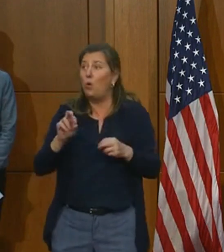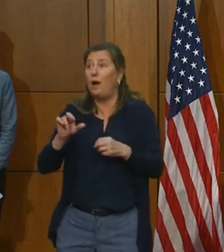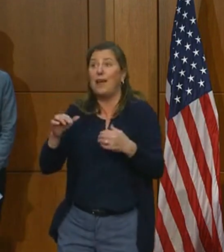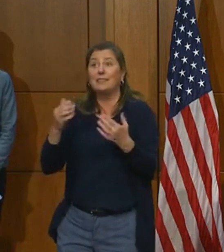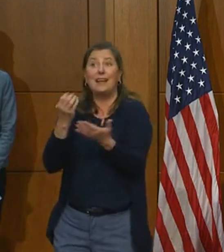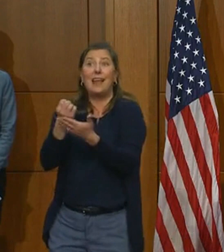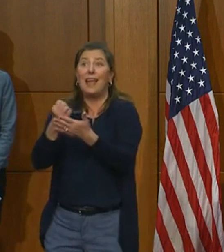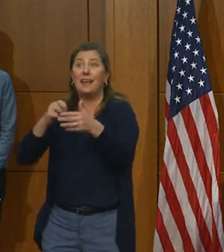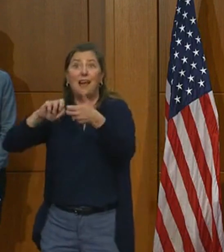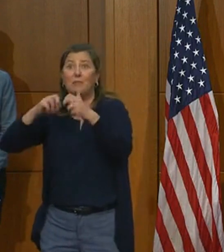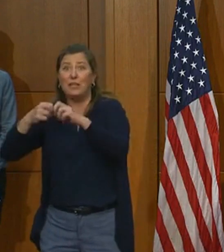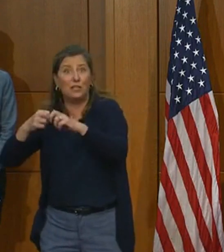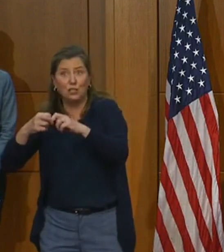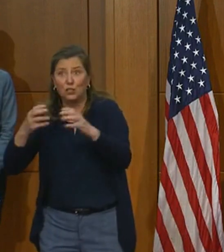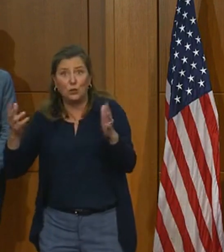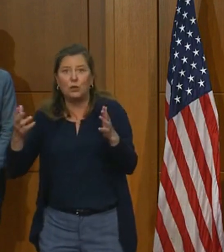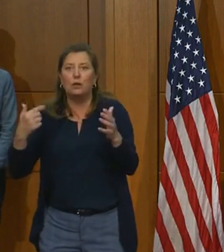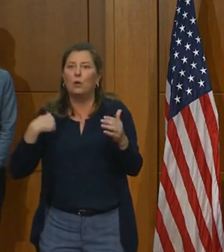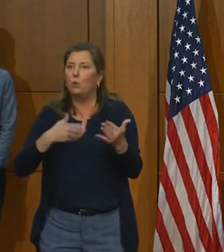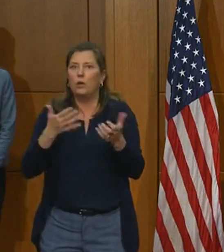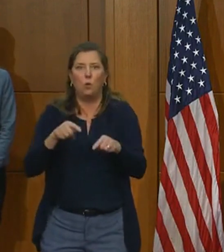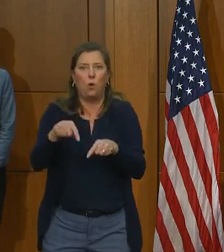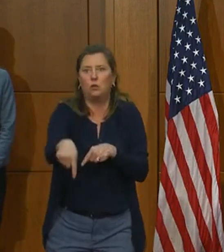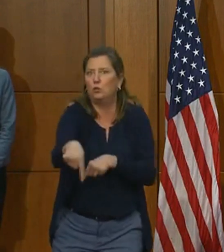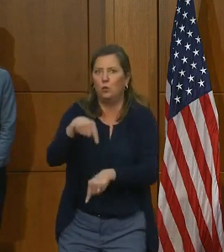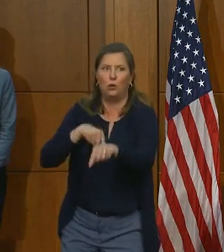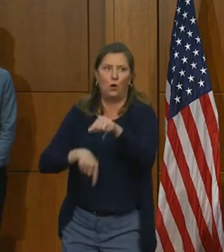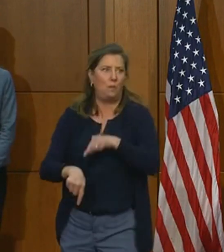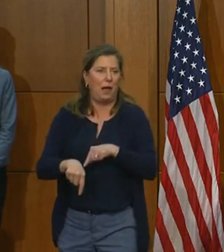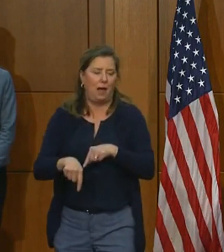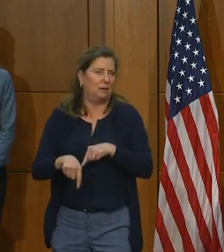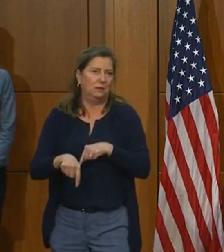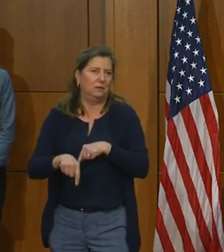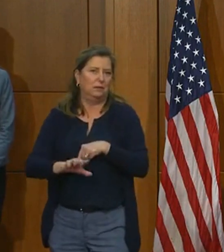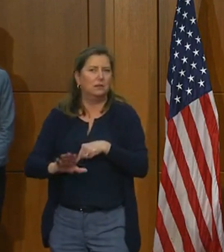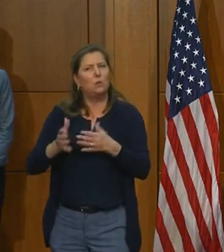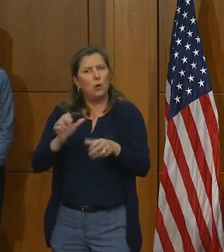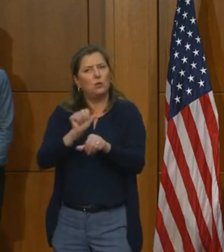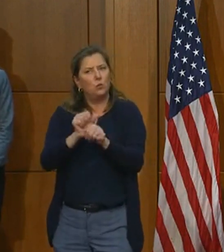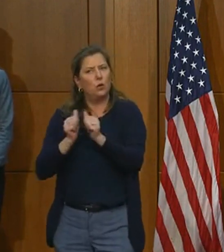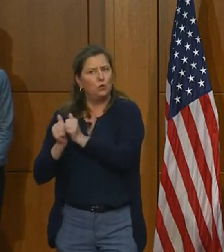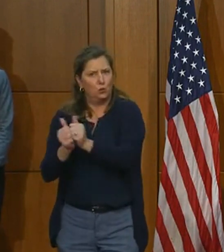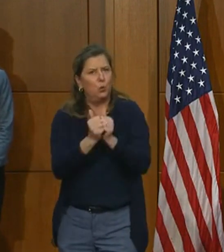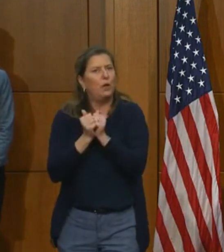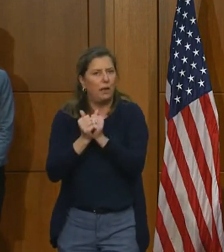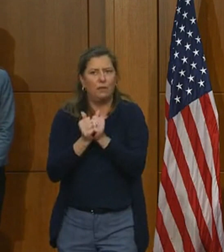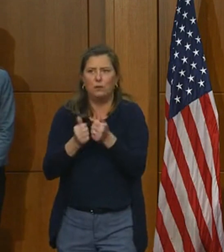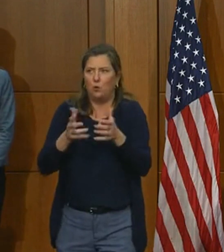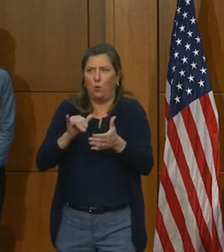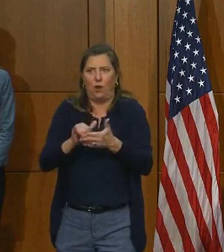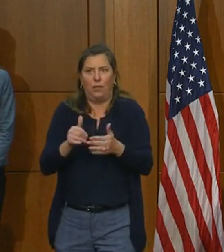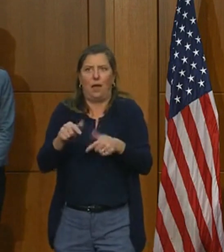an economic issue is to have to go back to where we've been. So let's work together and let's not